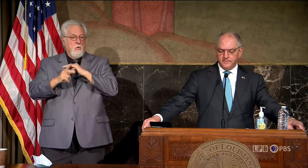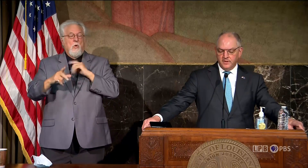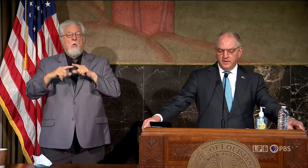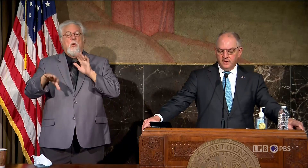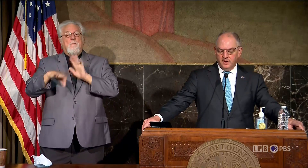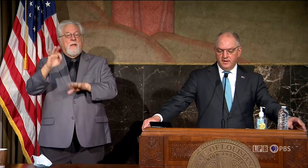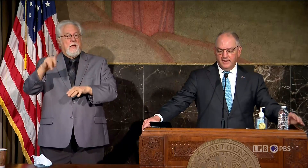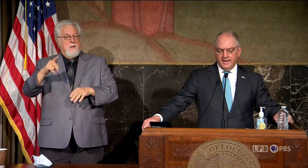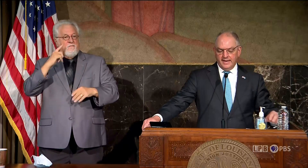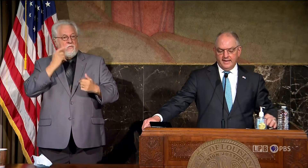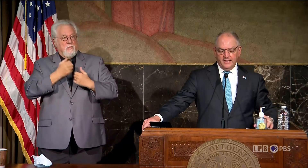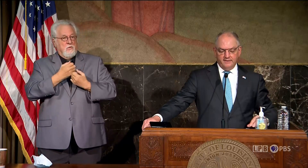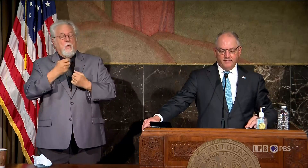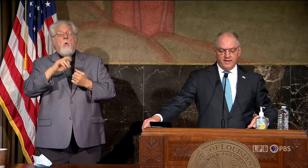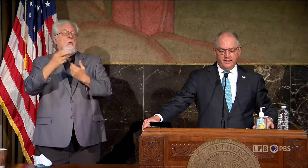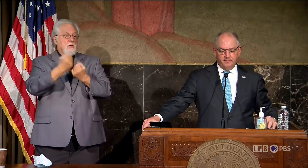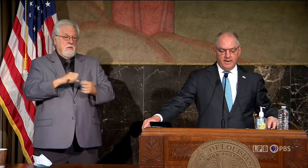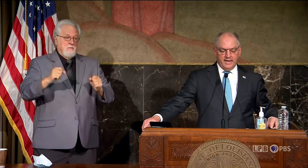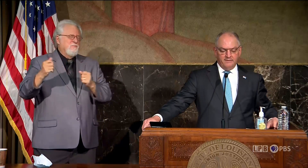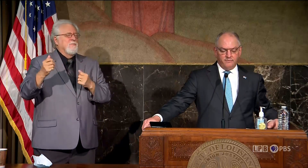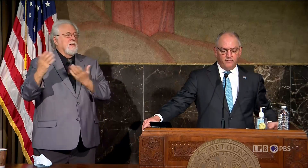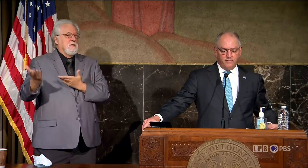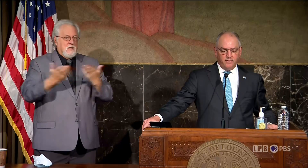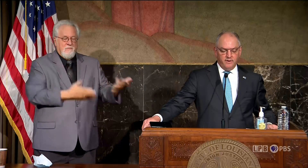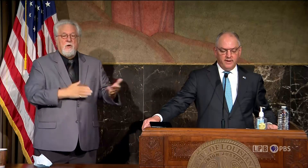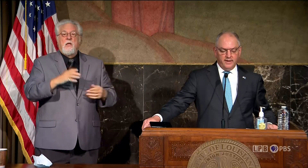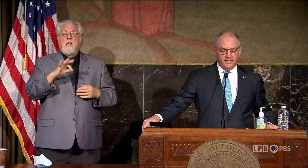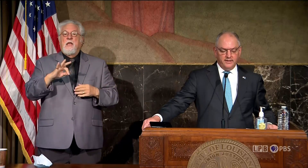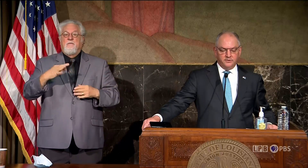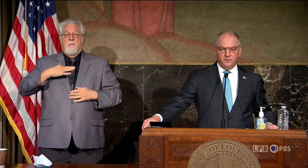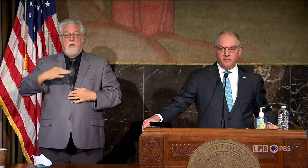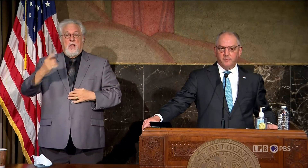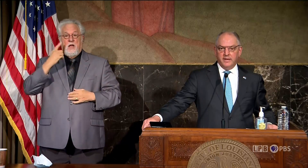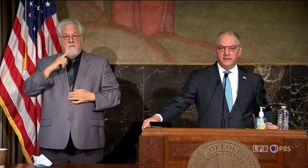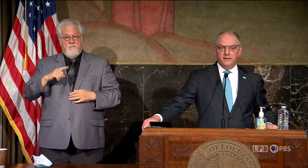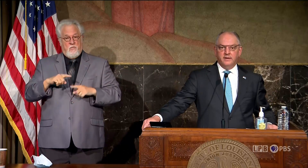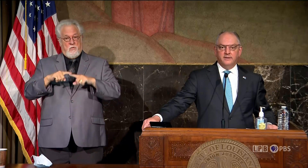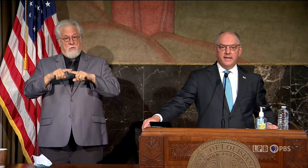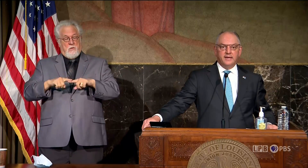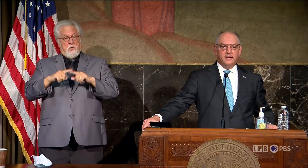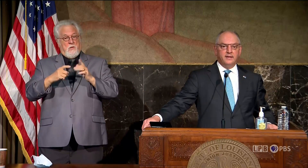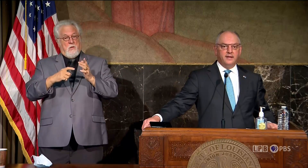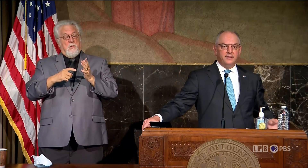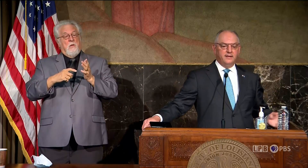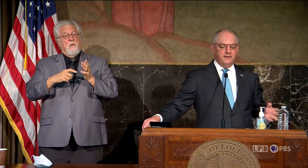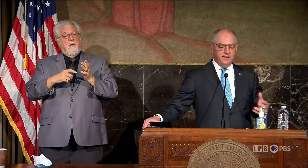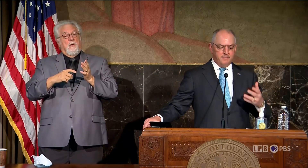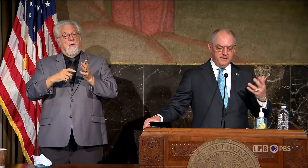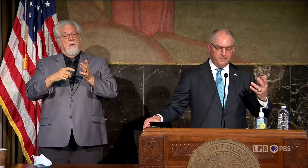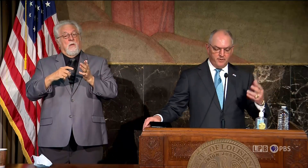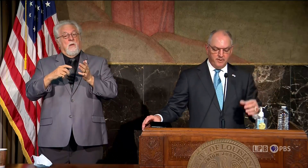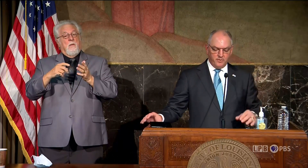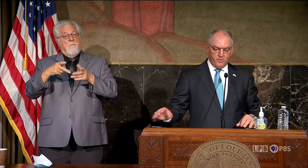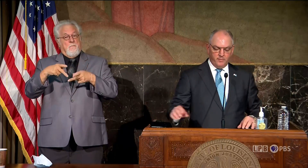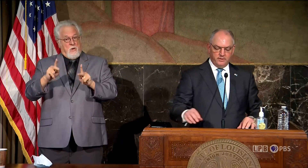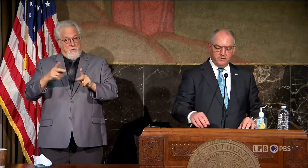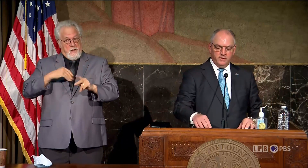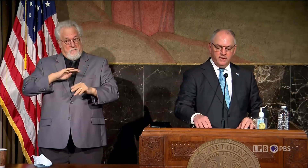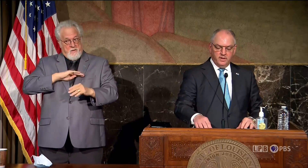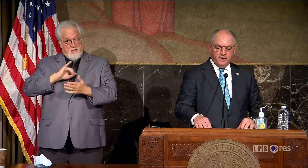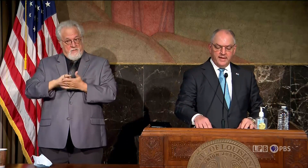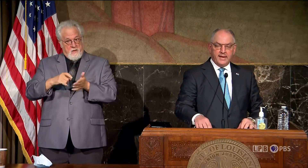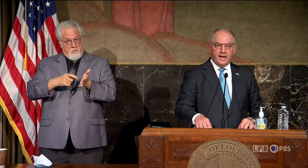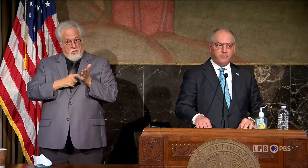delivery. And if they applied for a conditional permit, they can, and they meet the permit